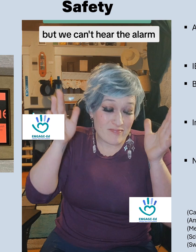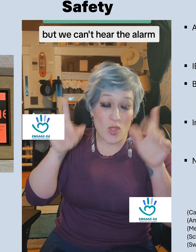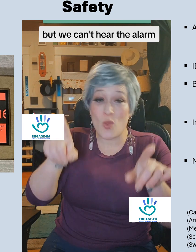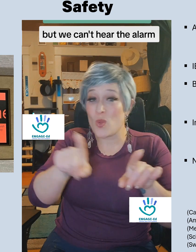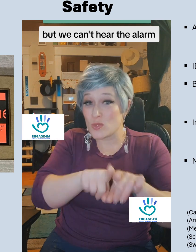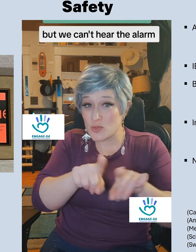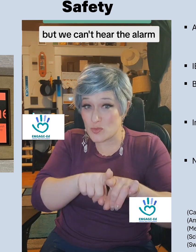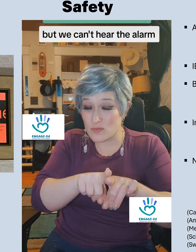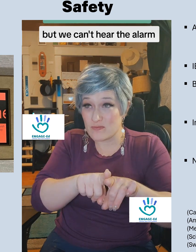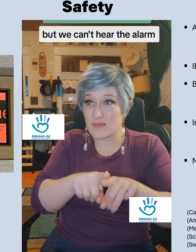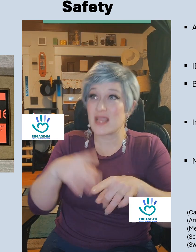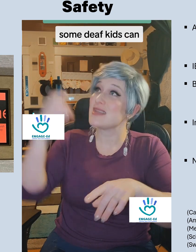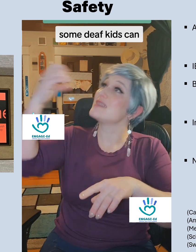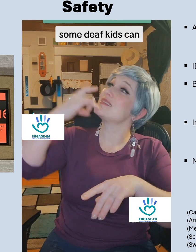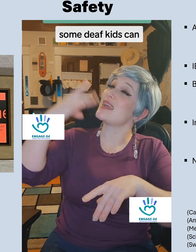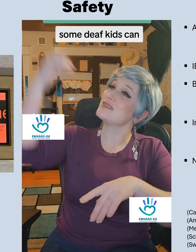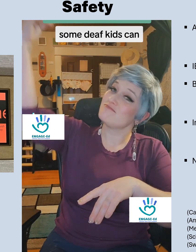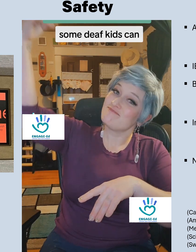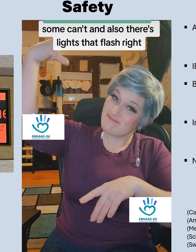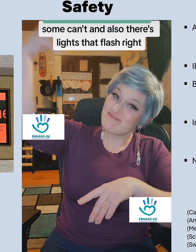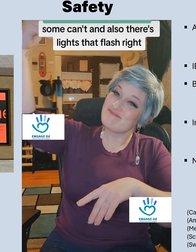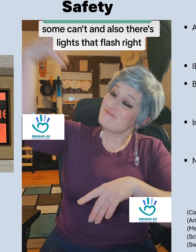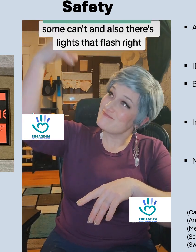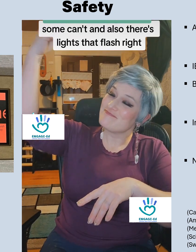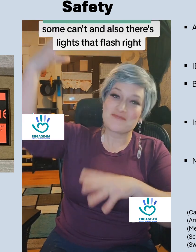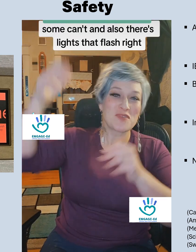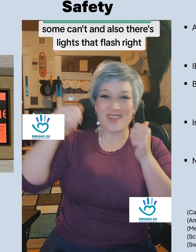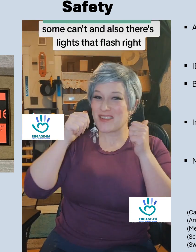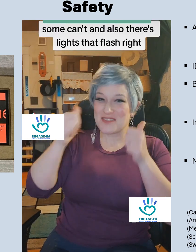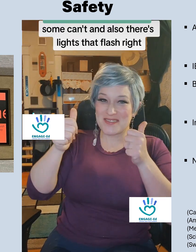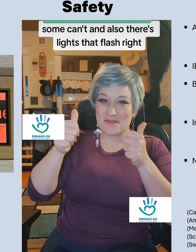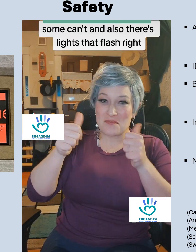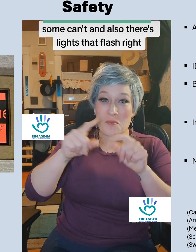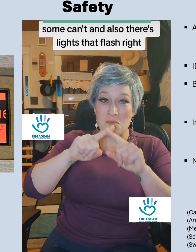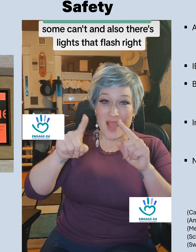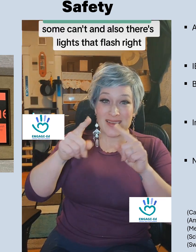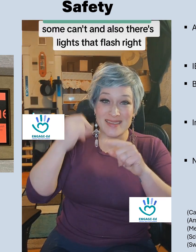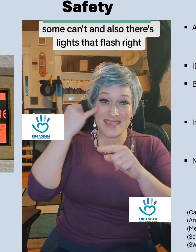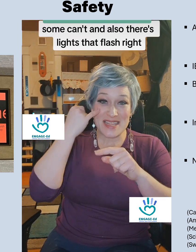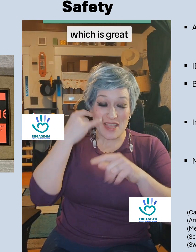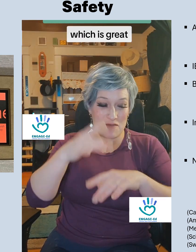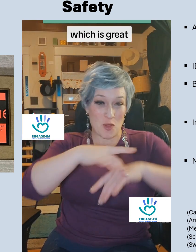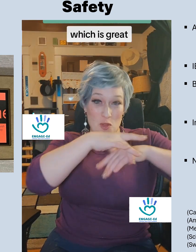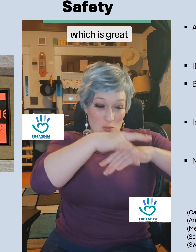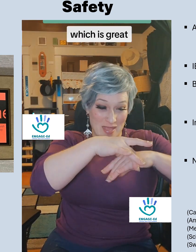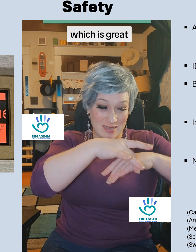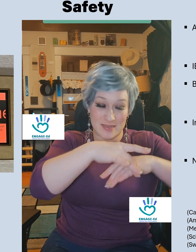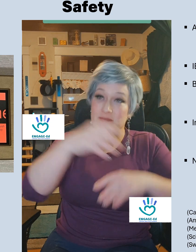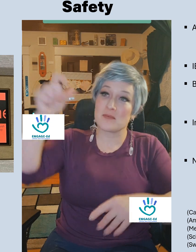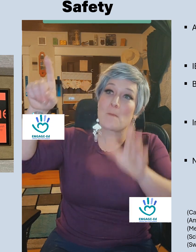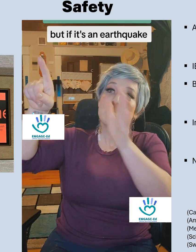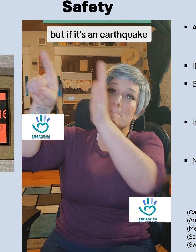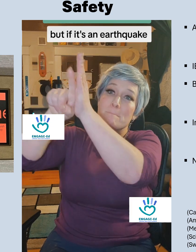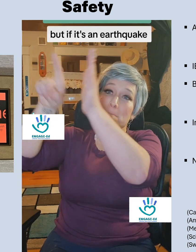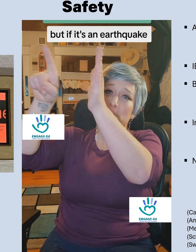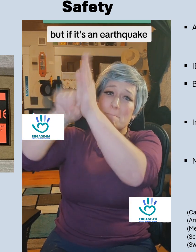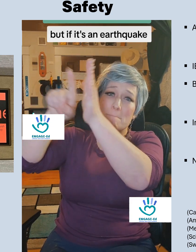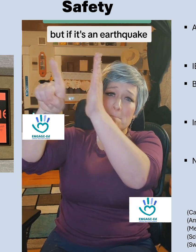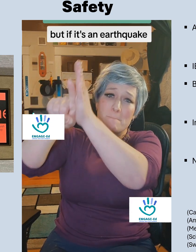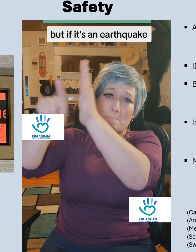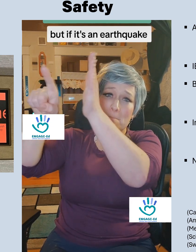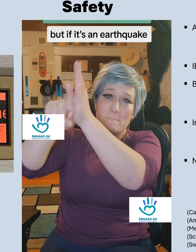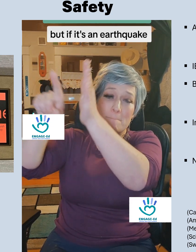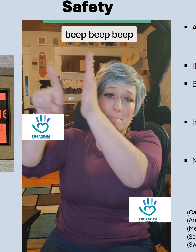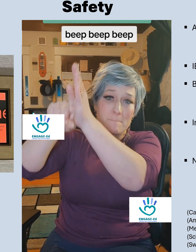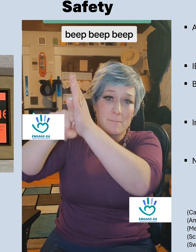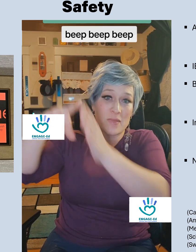we can't hear the alarm. Some deaf kids can, some can't. And also, there's lights that flash, right? Which is great. But if it's an